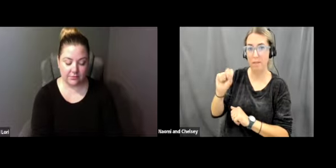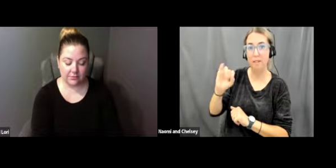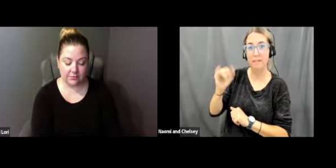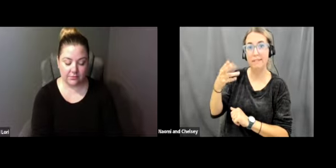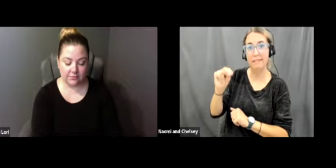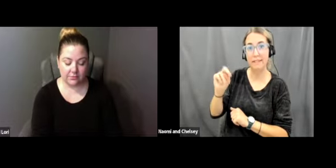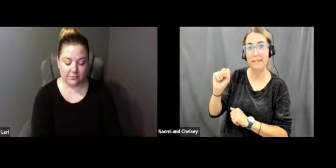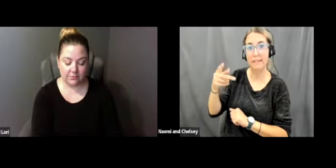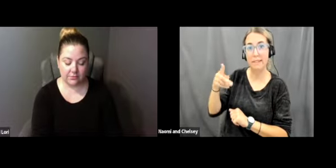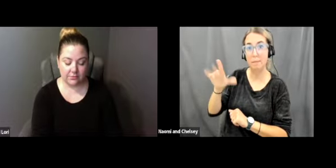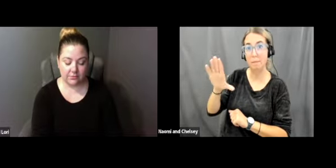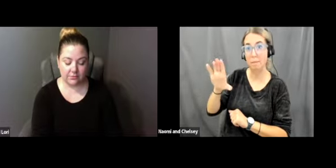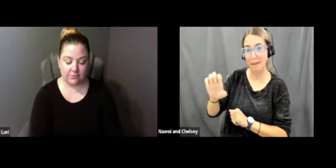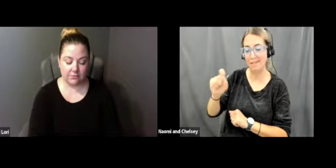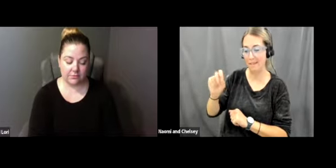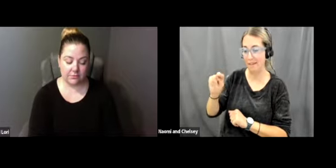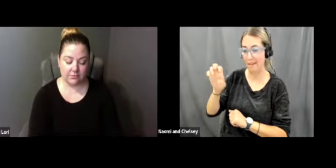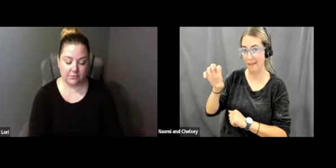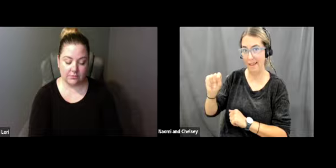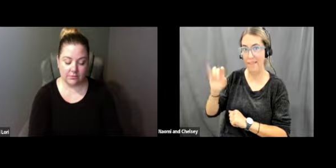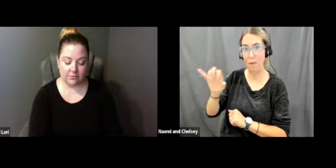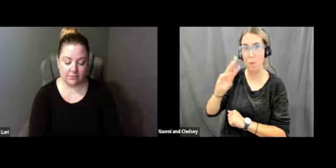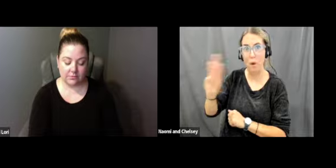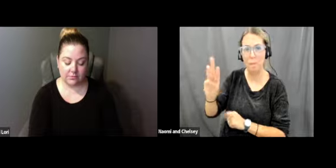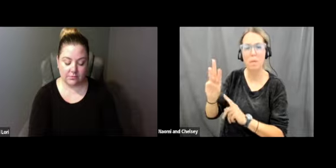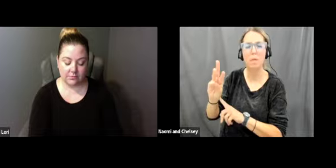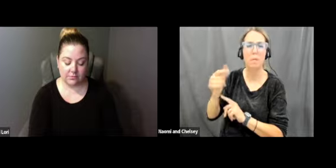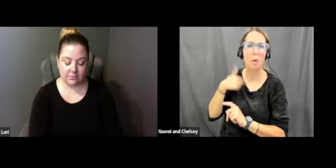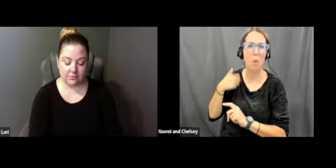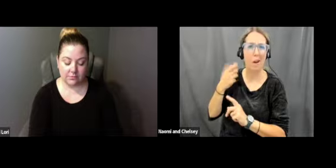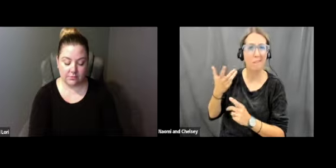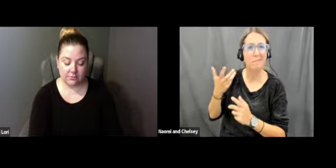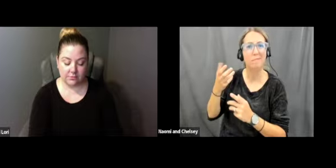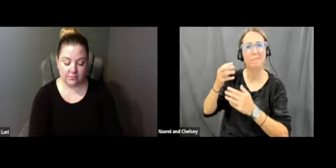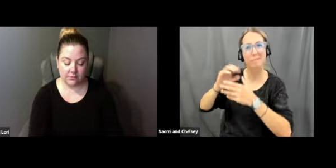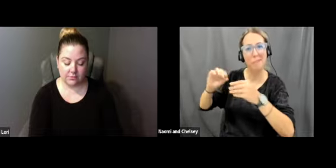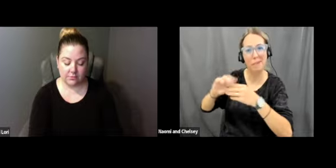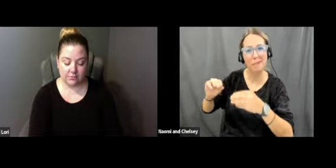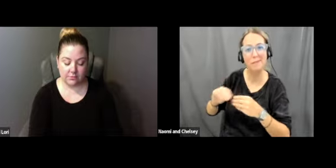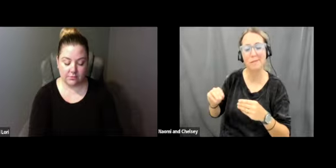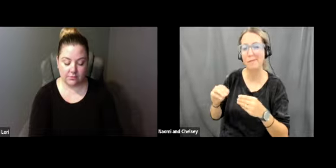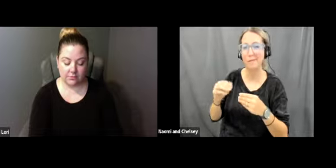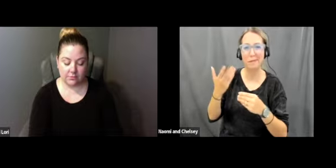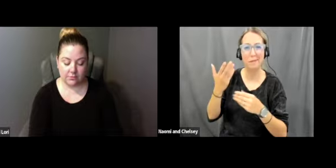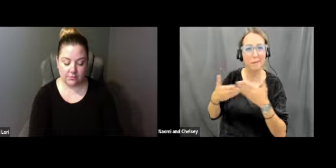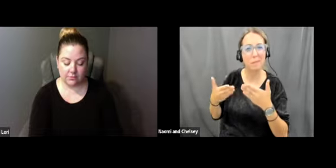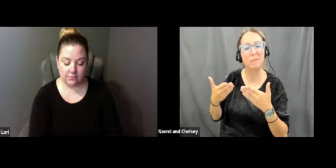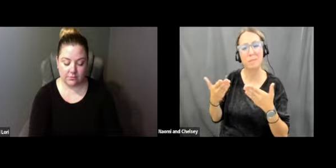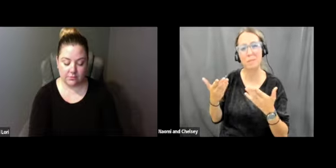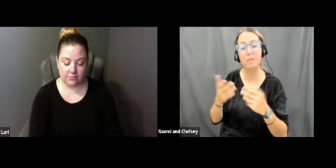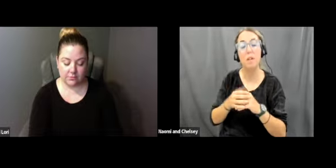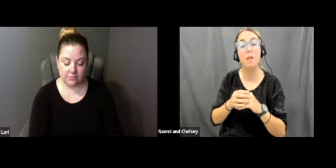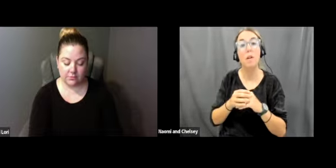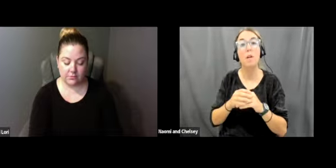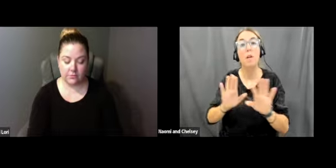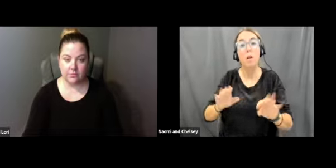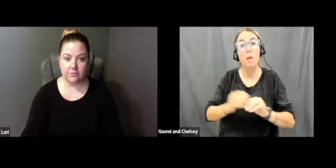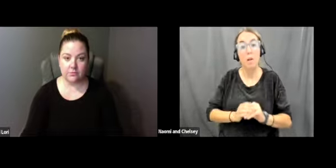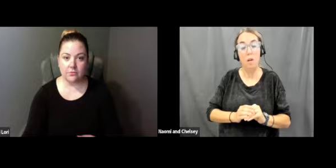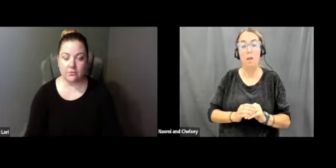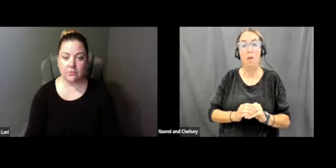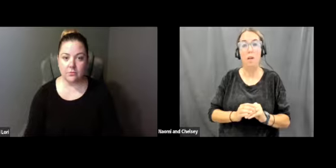brave spaces, we really believe that interpreters are whole